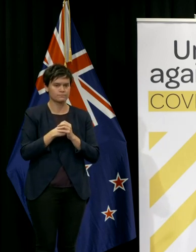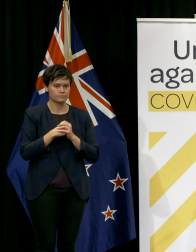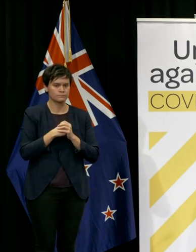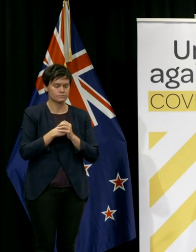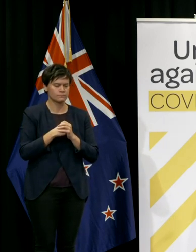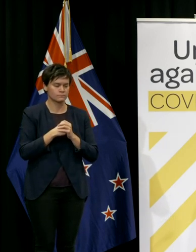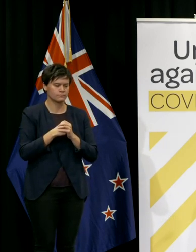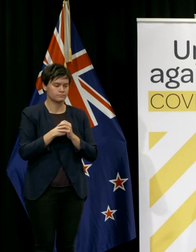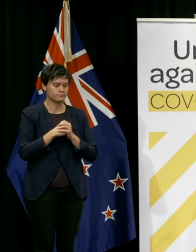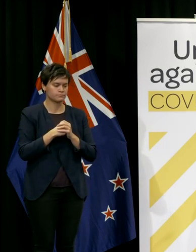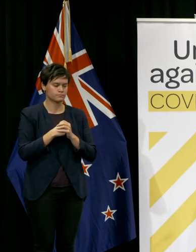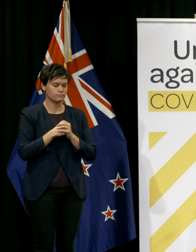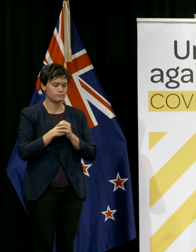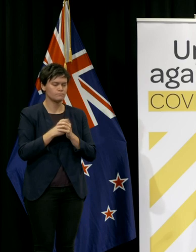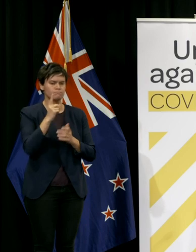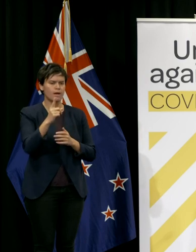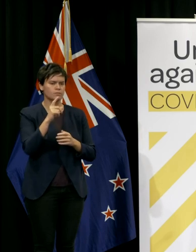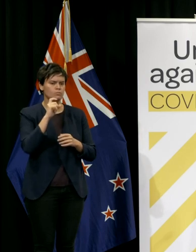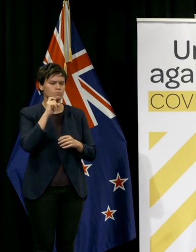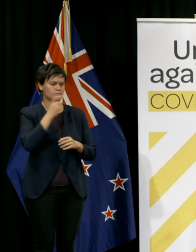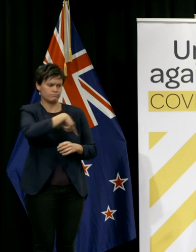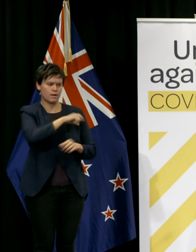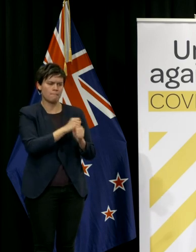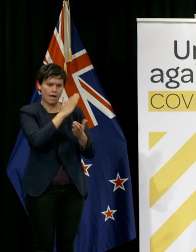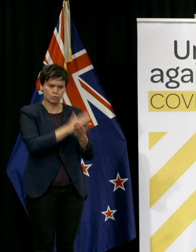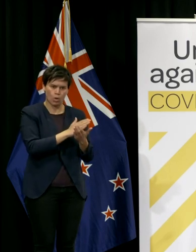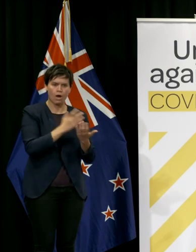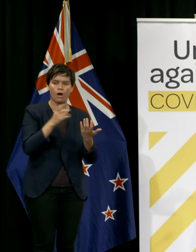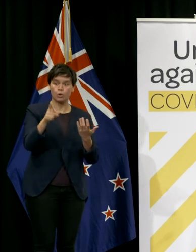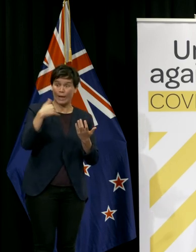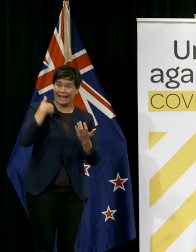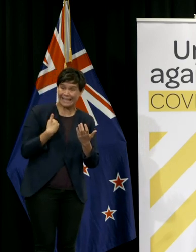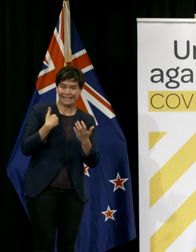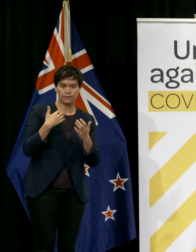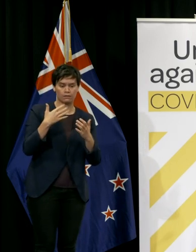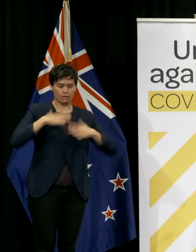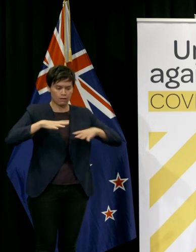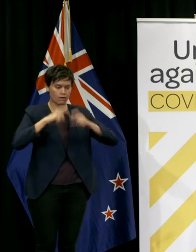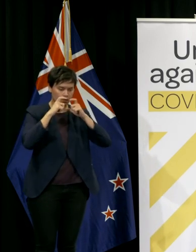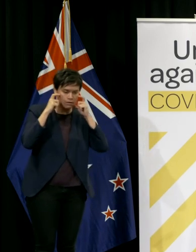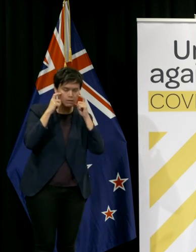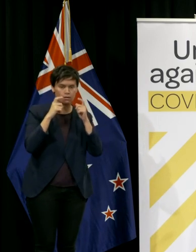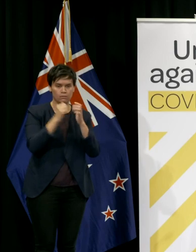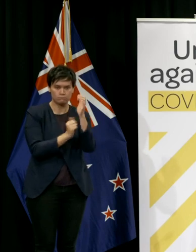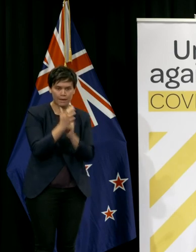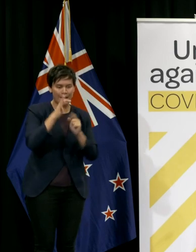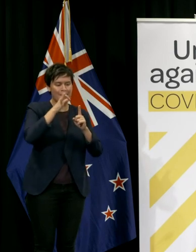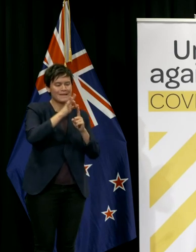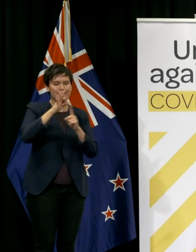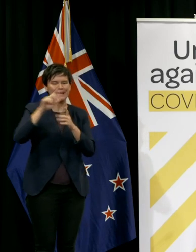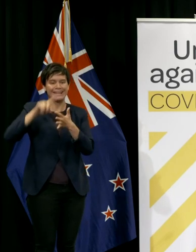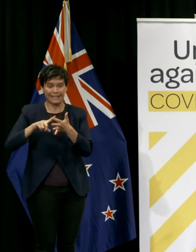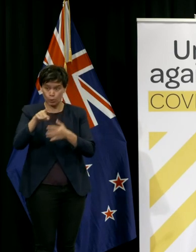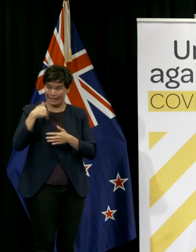sure there are good supplies of PPE where they need to be, and we have good advice for health professionals when they do and don't need